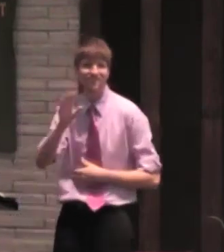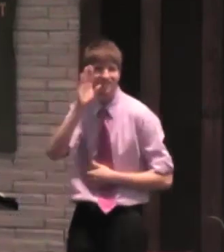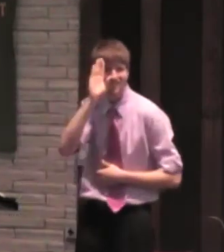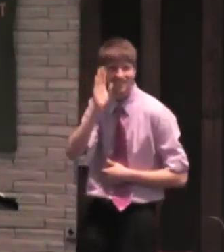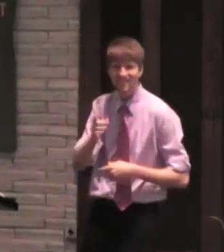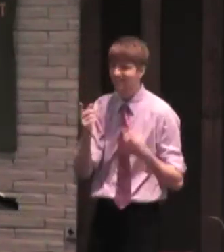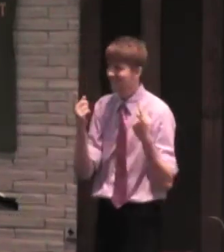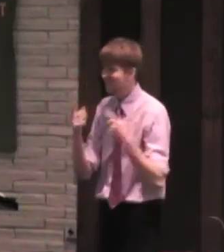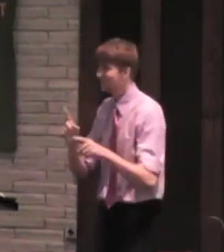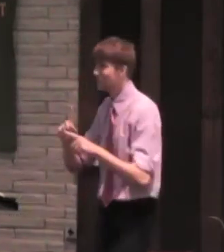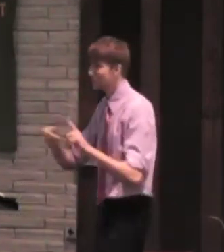may happen.